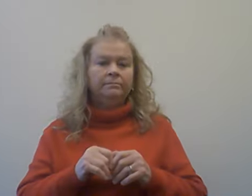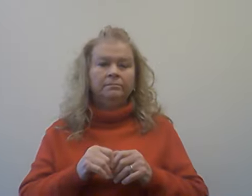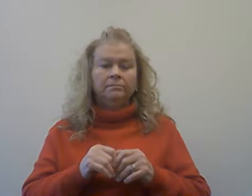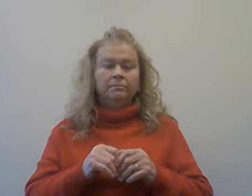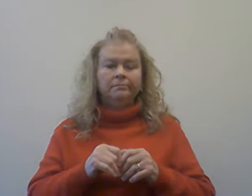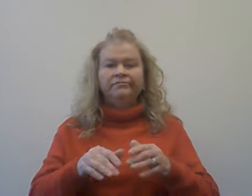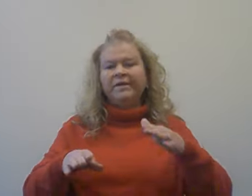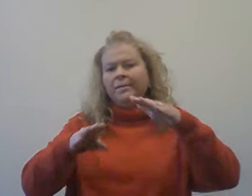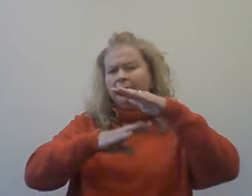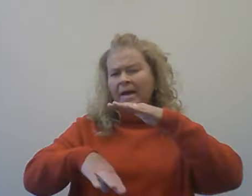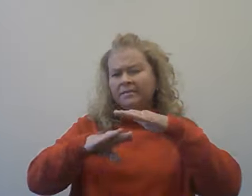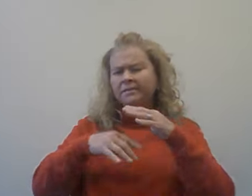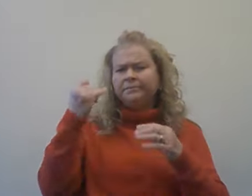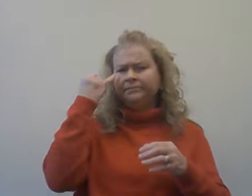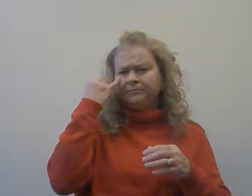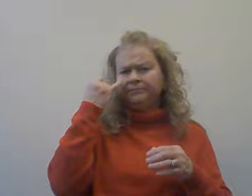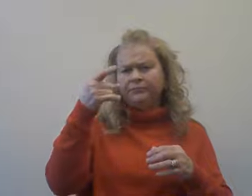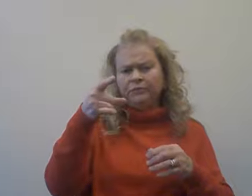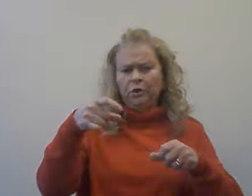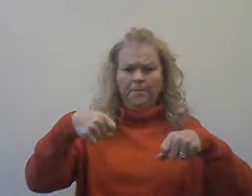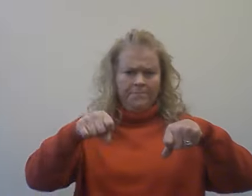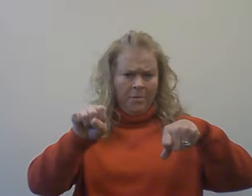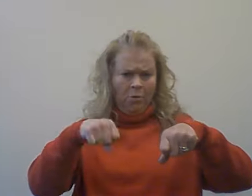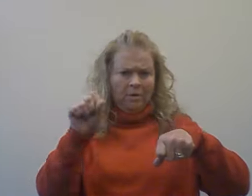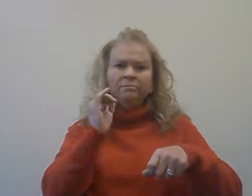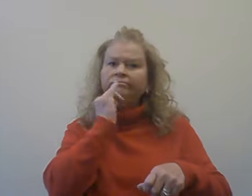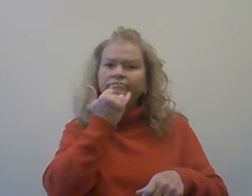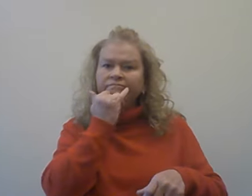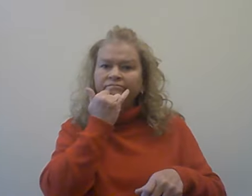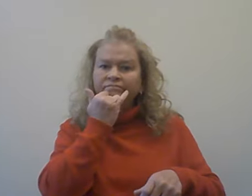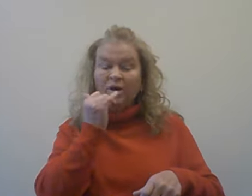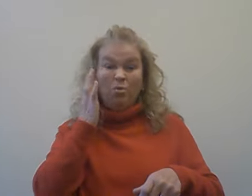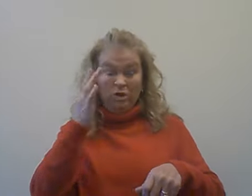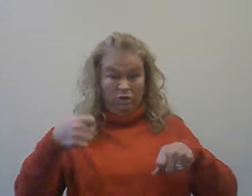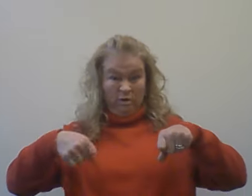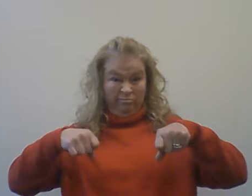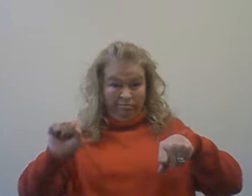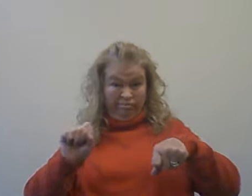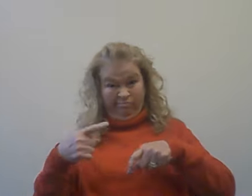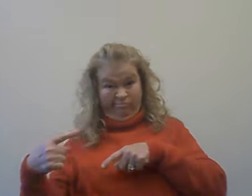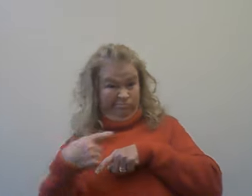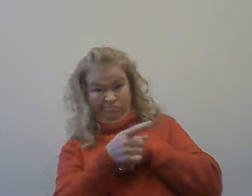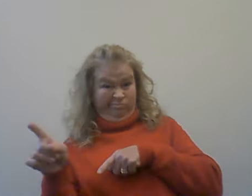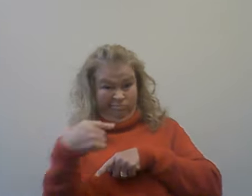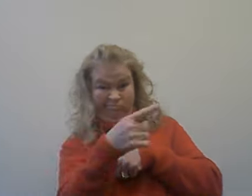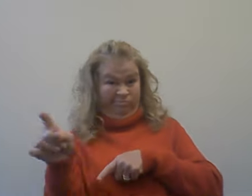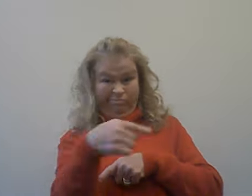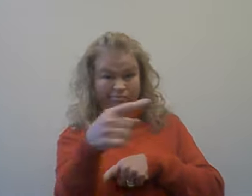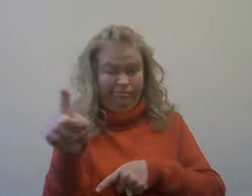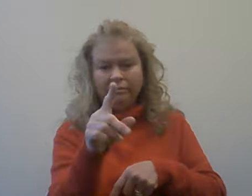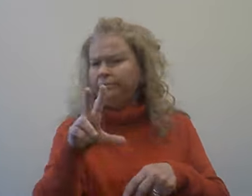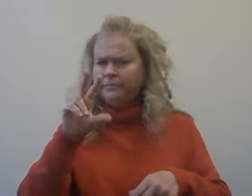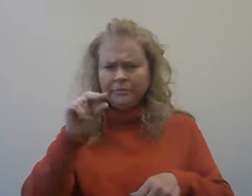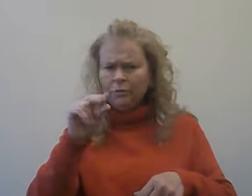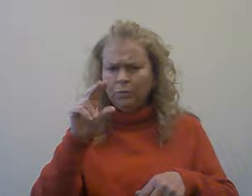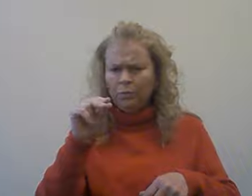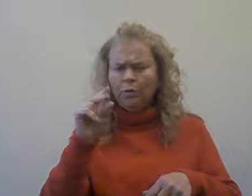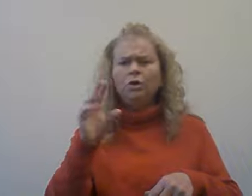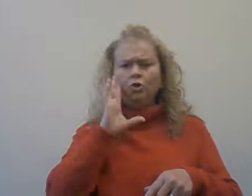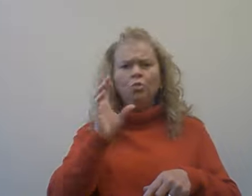Basically, imagine you're mowing a lawn. You wouldn't push the mower in a dead sprint in a random pattern. You'd go back and forth. I guess you'd probably